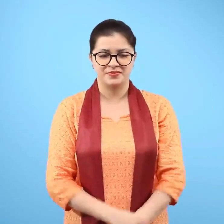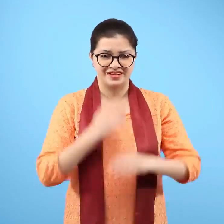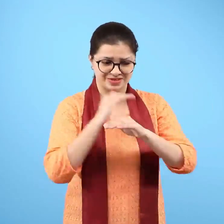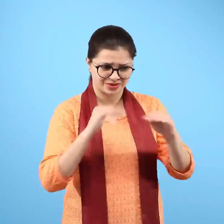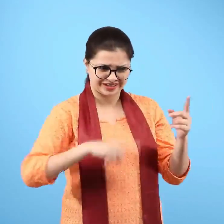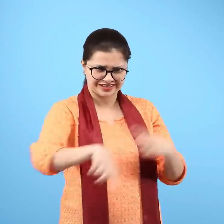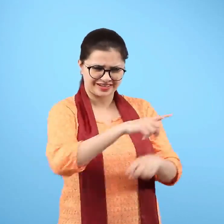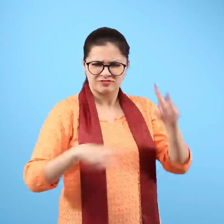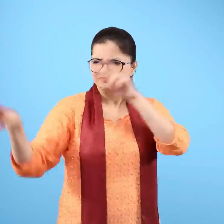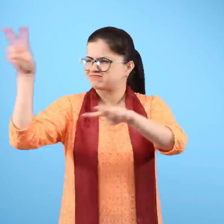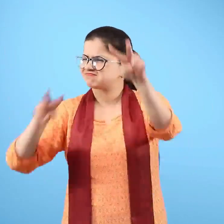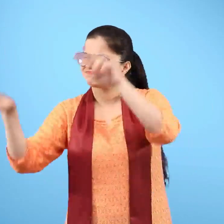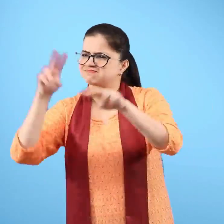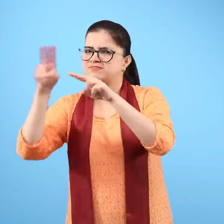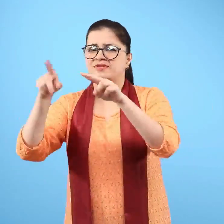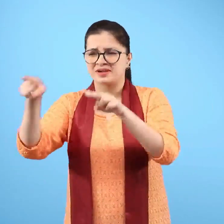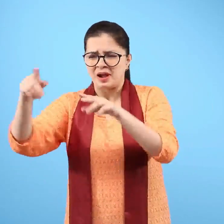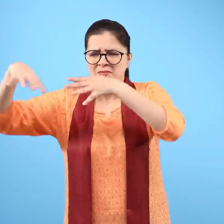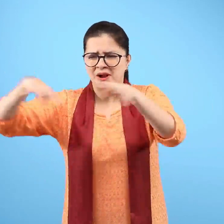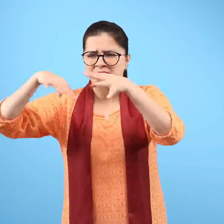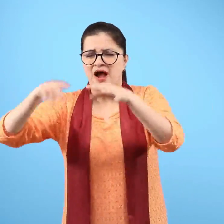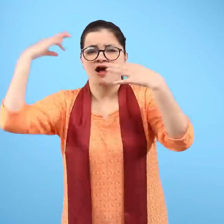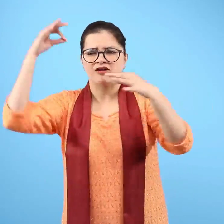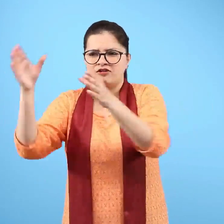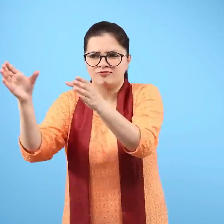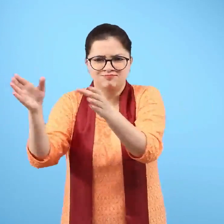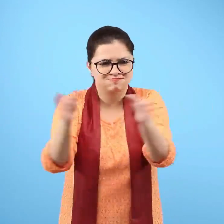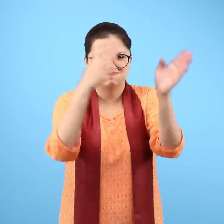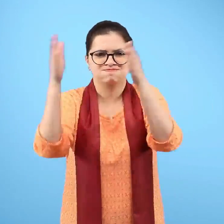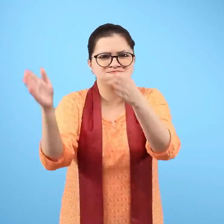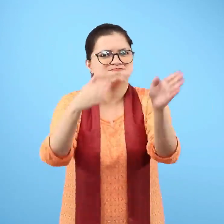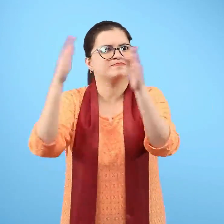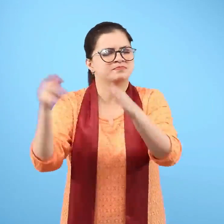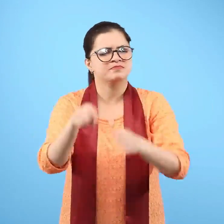The children saw many floats, that is, jhankis,